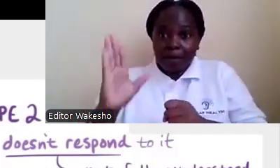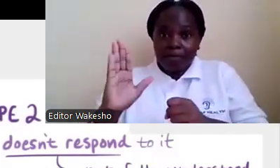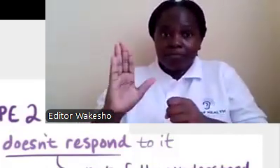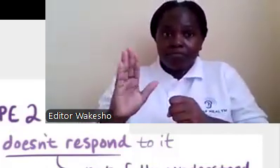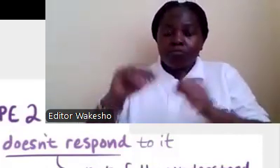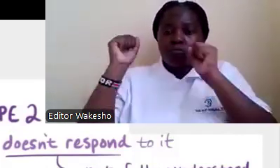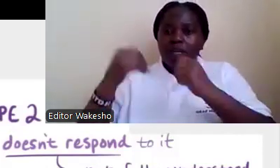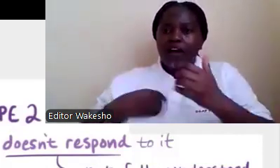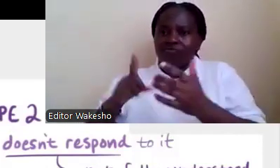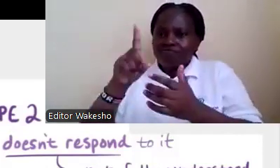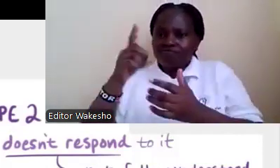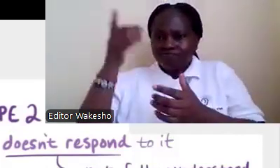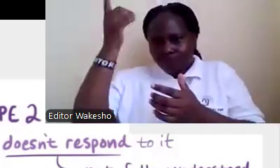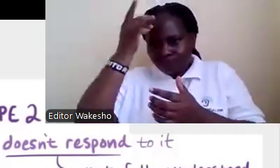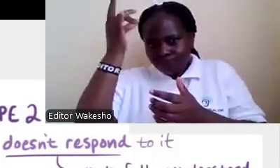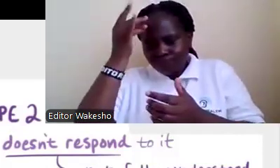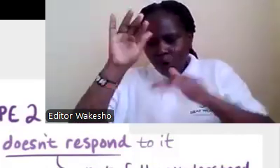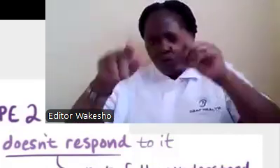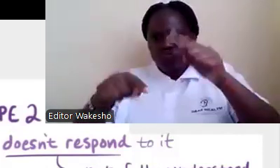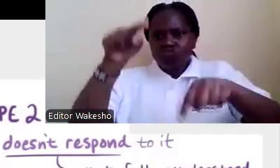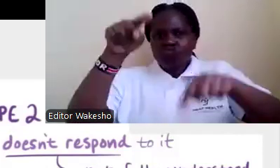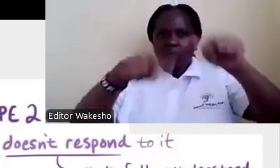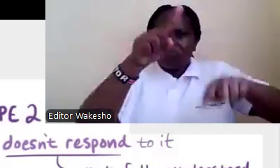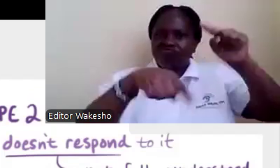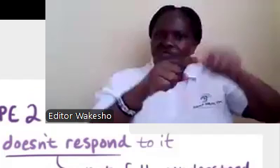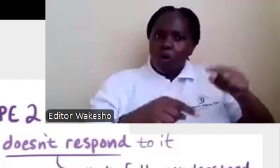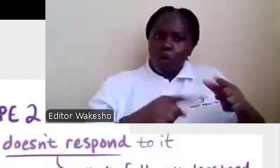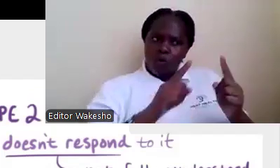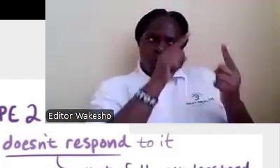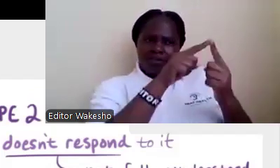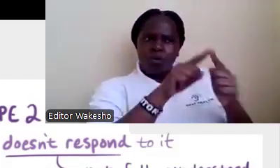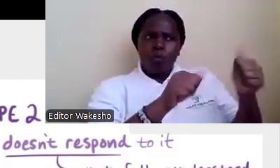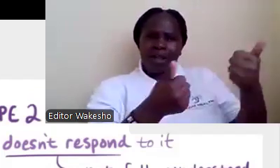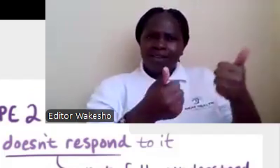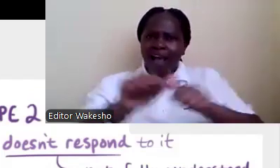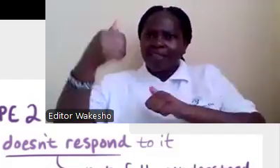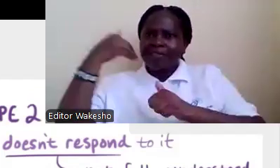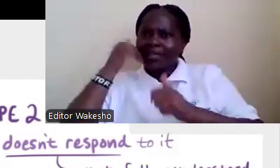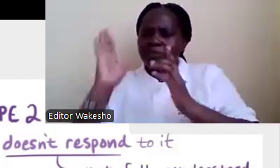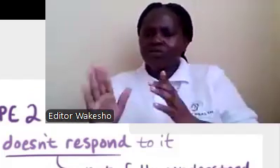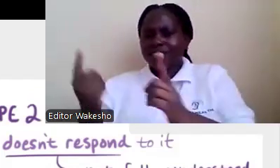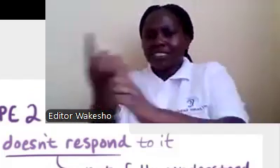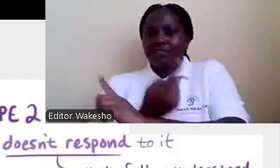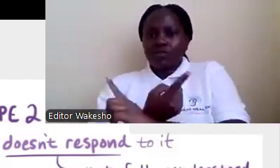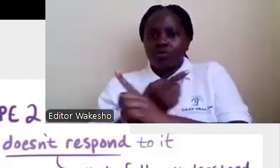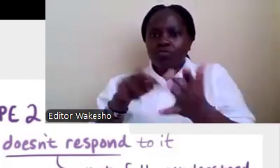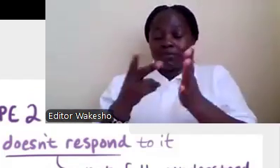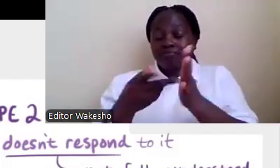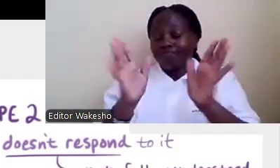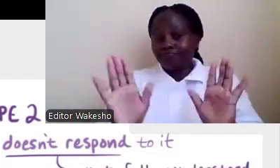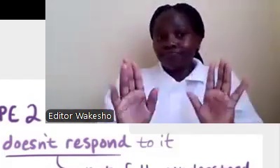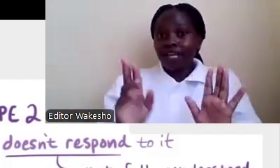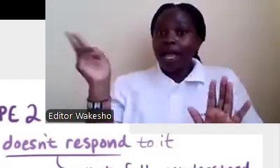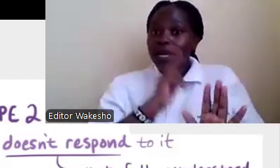disease compared to another patient, right? Now, let me explain what a risk factor is not. A risk factor is not